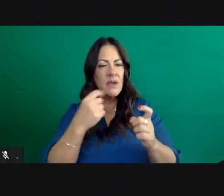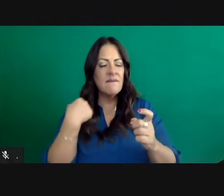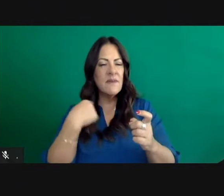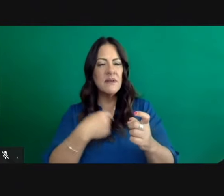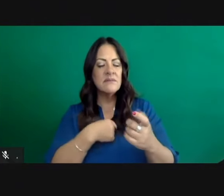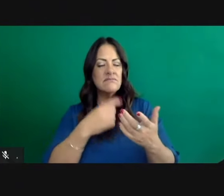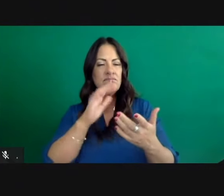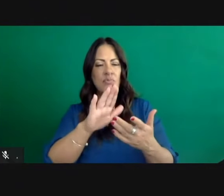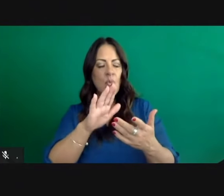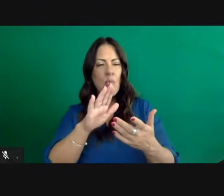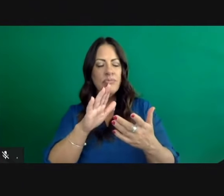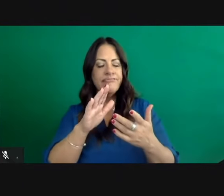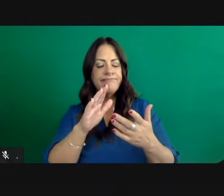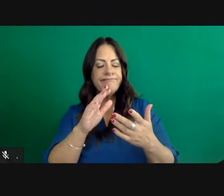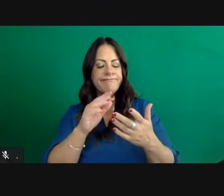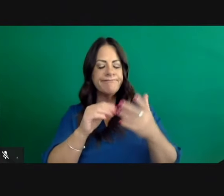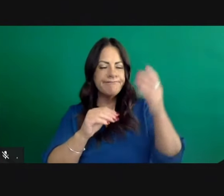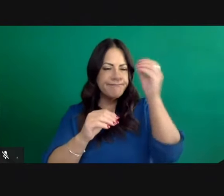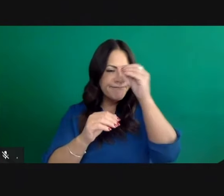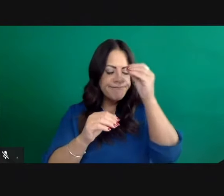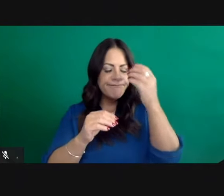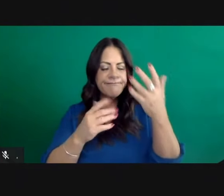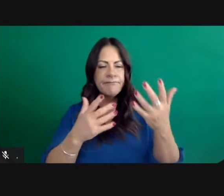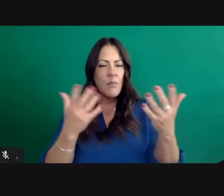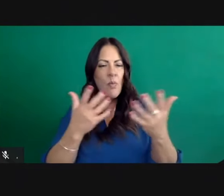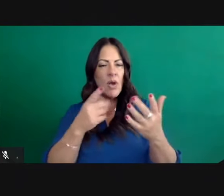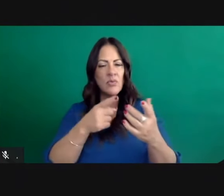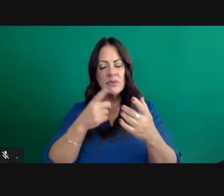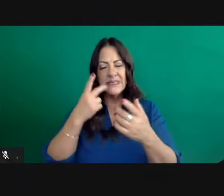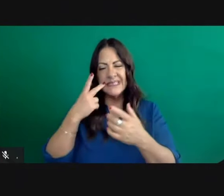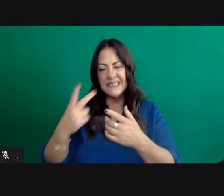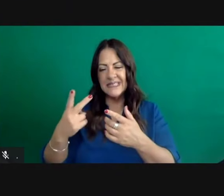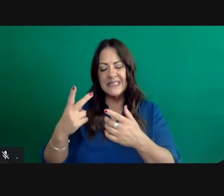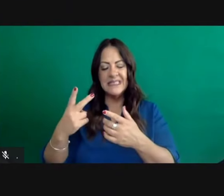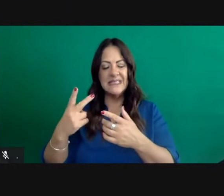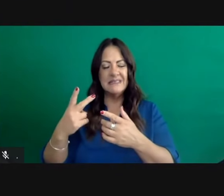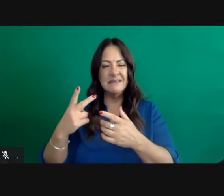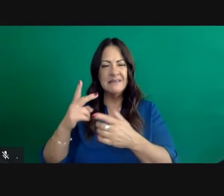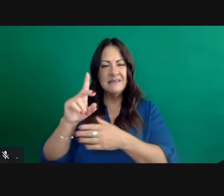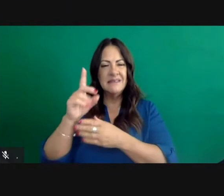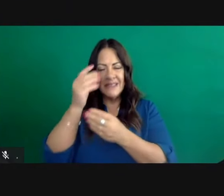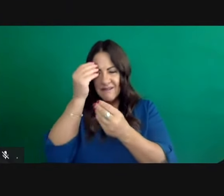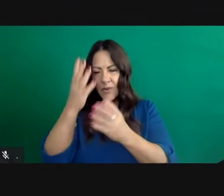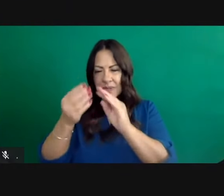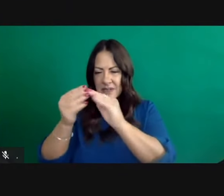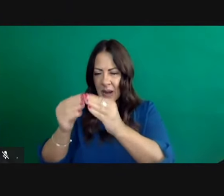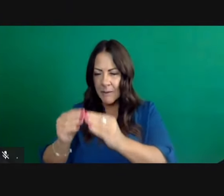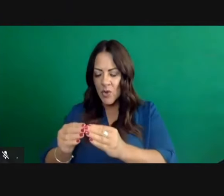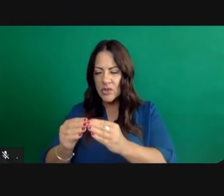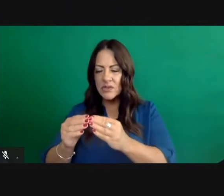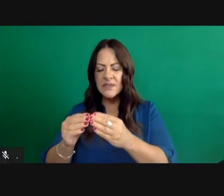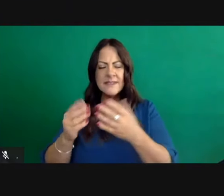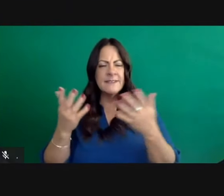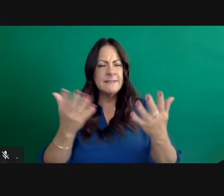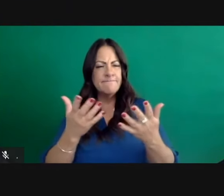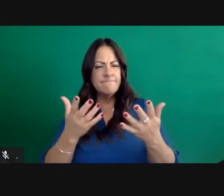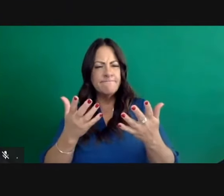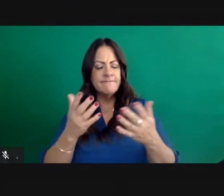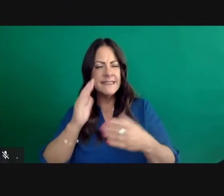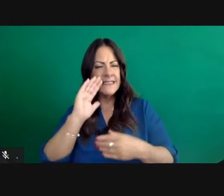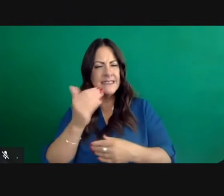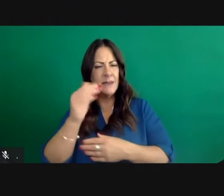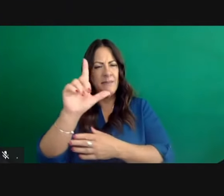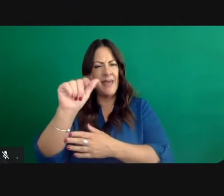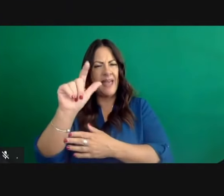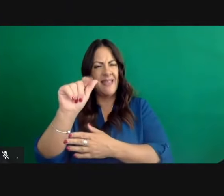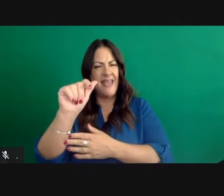this kind of confusing picture I'm seeing with the data. It's kind of hard to communicate. So obviously there's some sense of concern. LA County seems stuck in